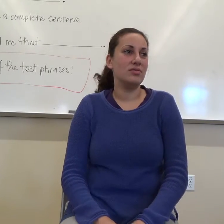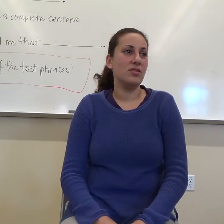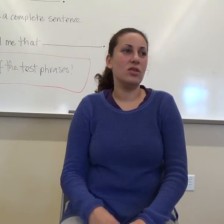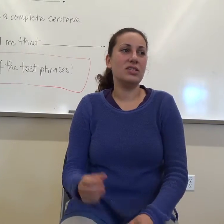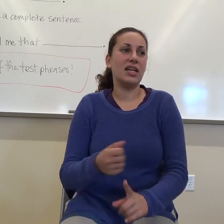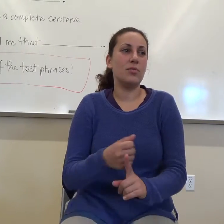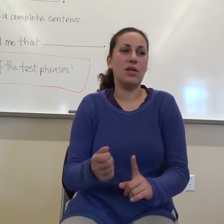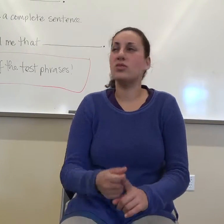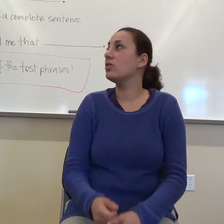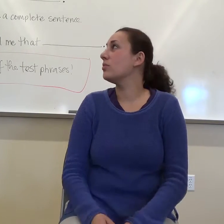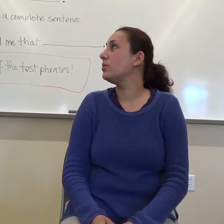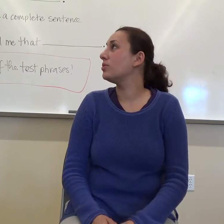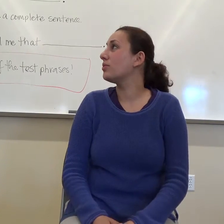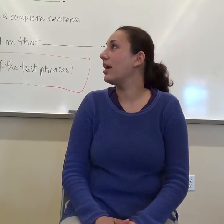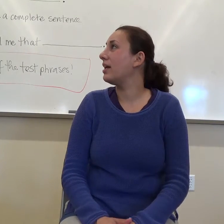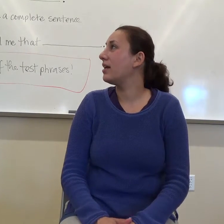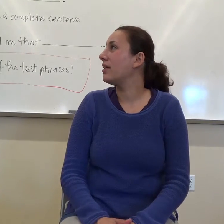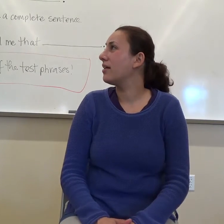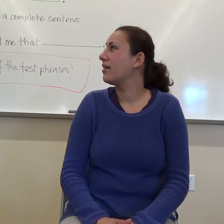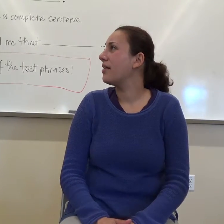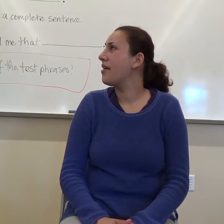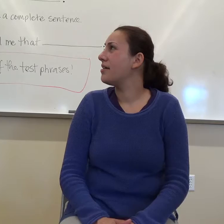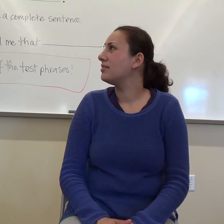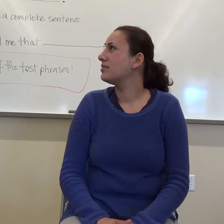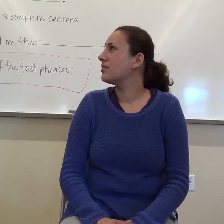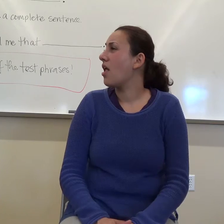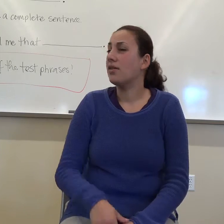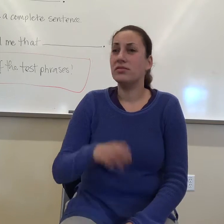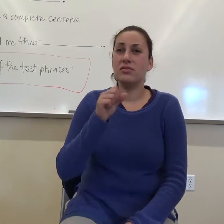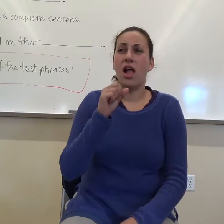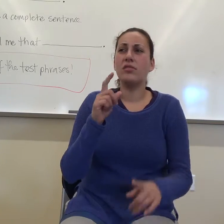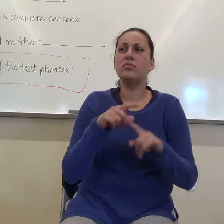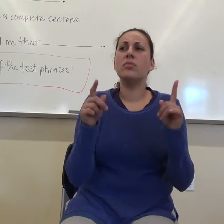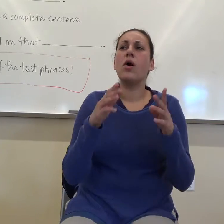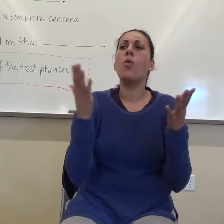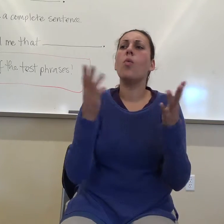well, it's like a certain abuse, right? Yeah, but what kind?